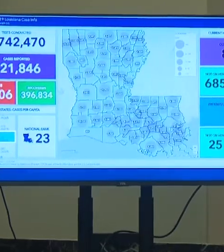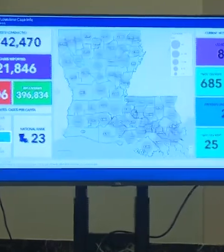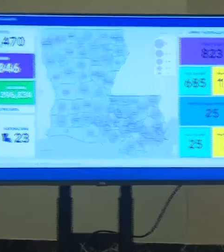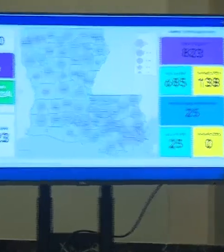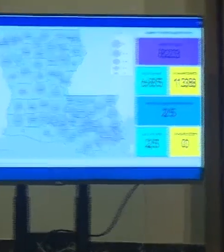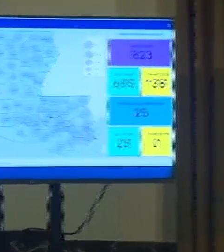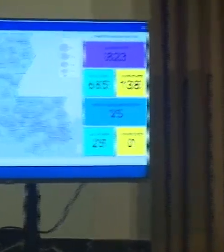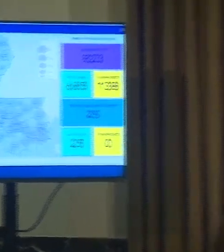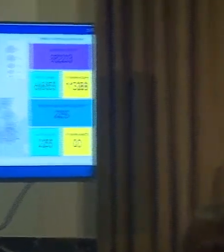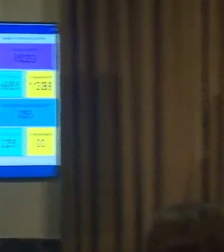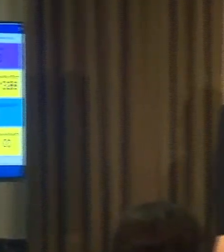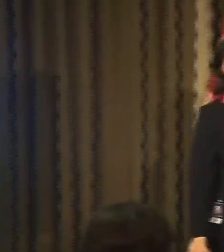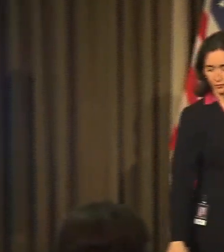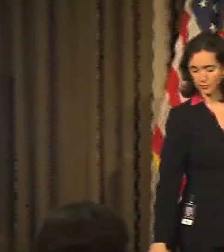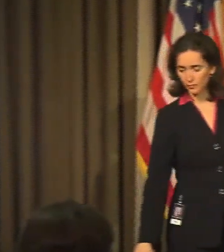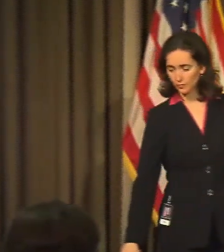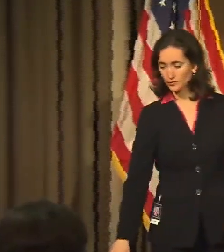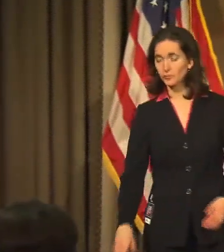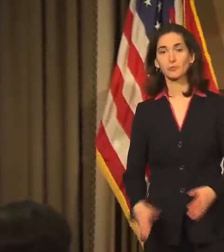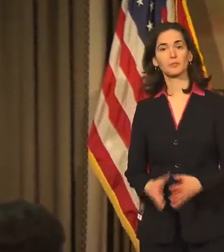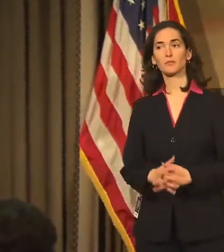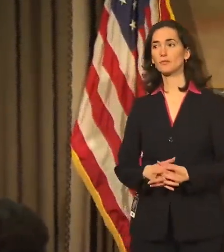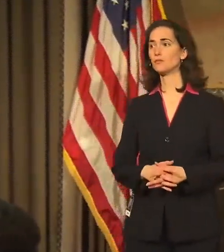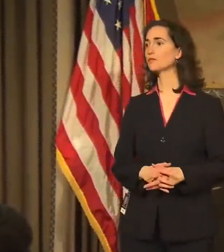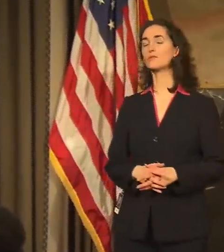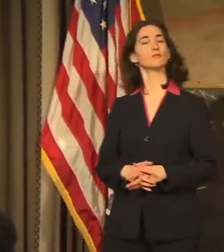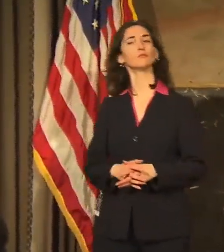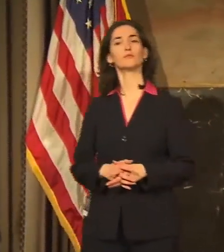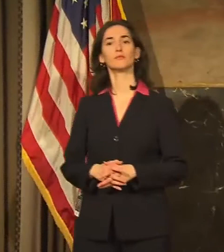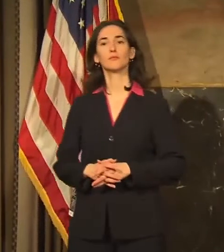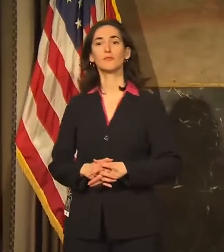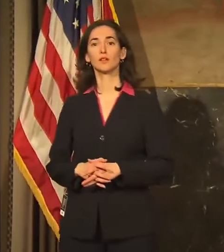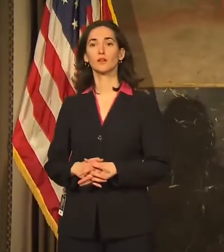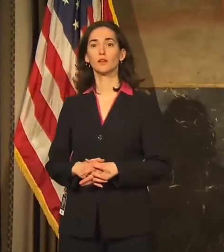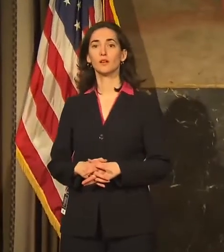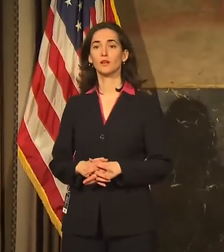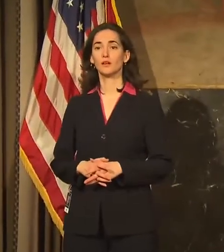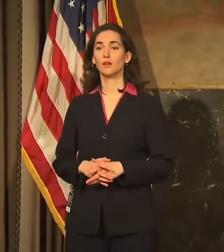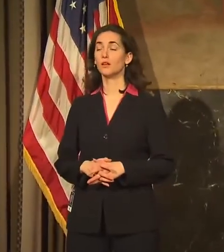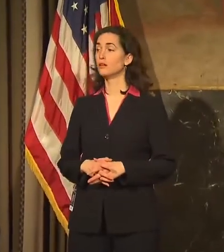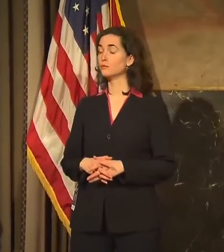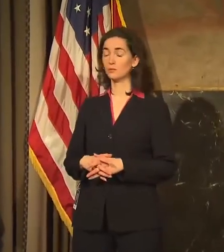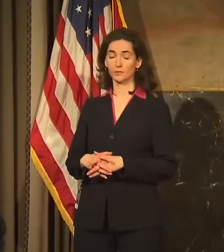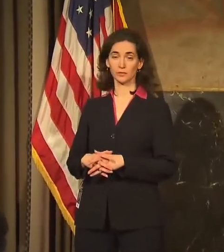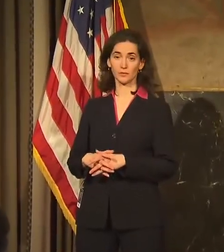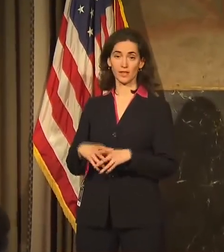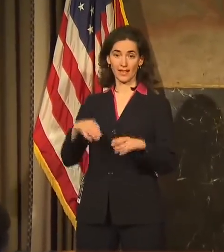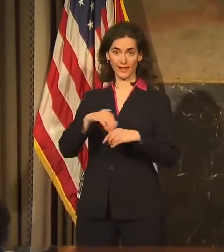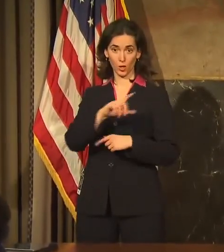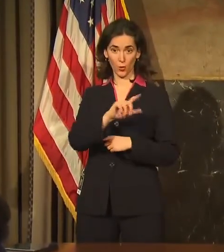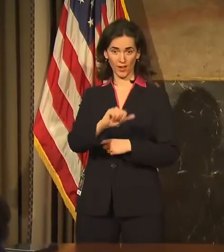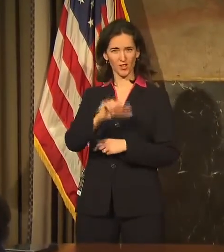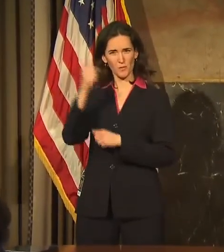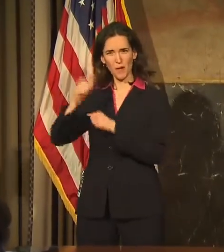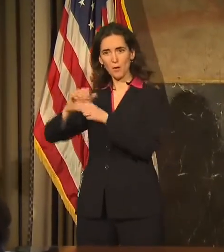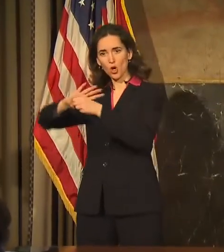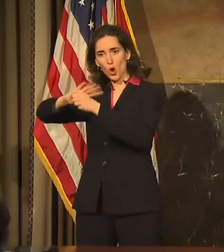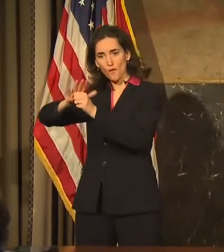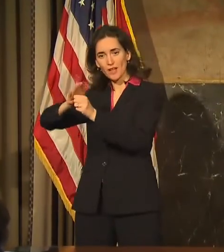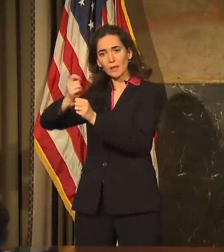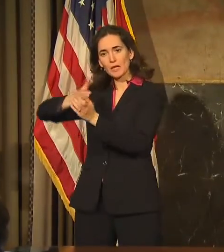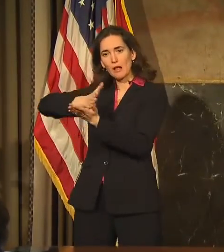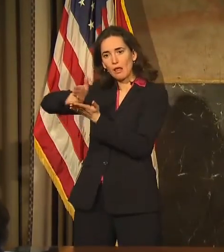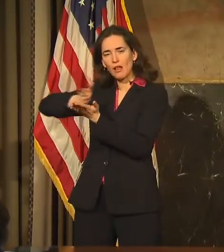We do have 15 confirmed cases of the UK variant here in Louisiana. There are at least 32